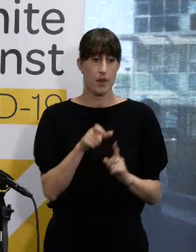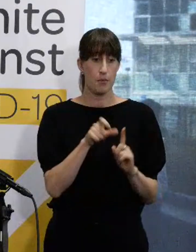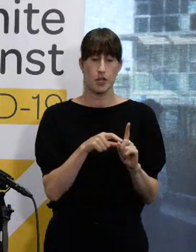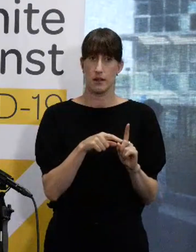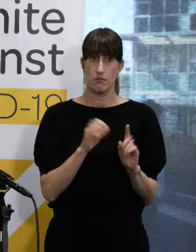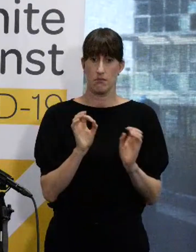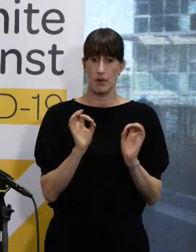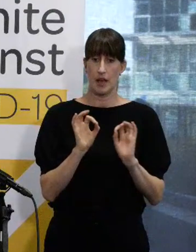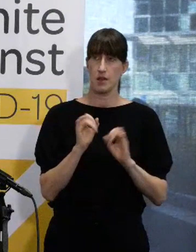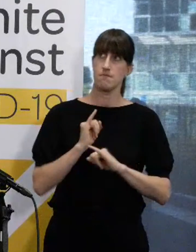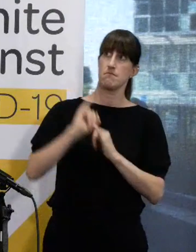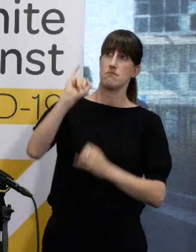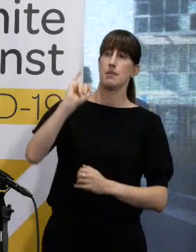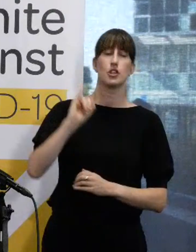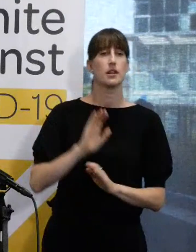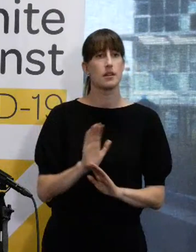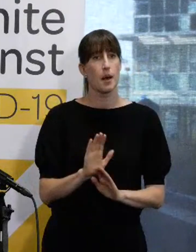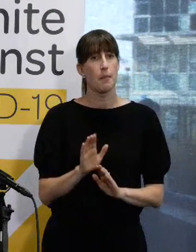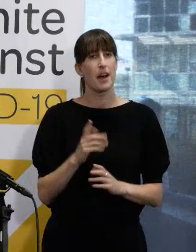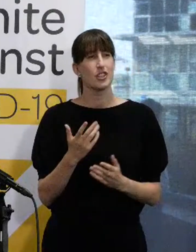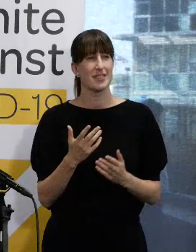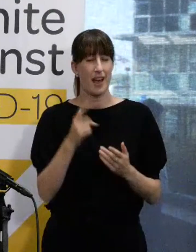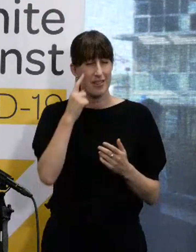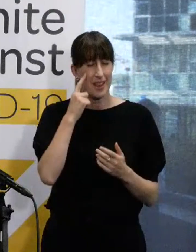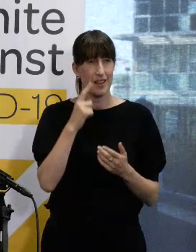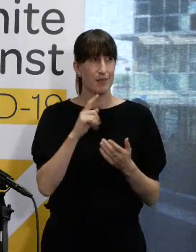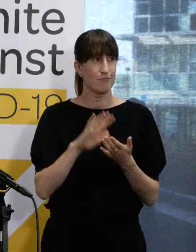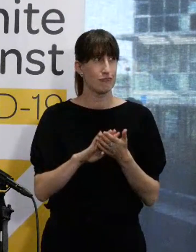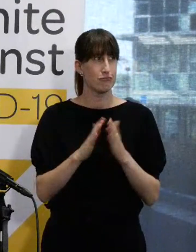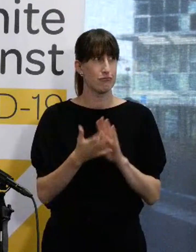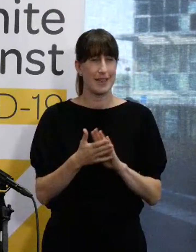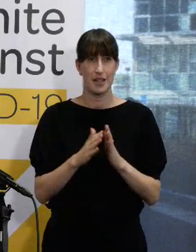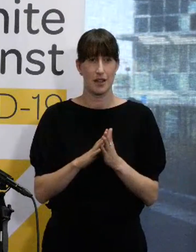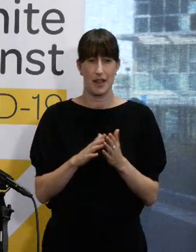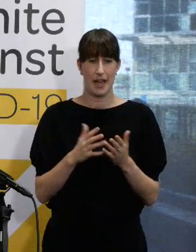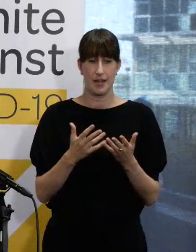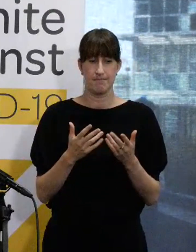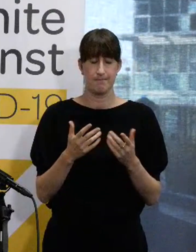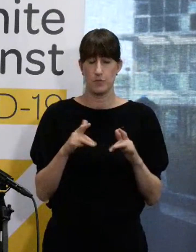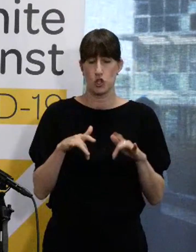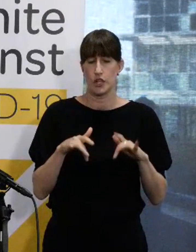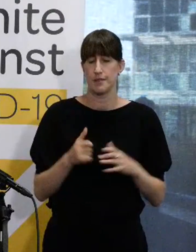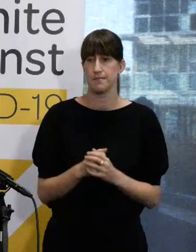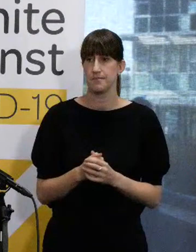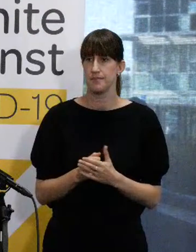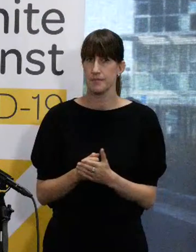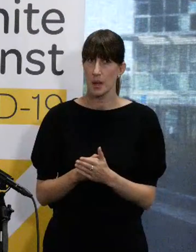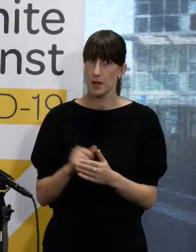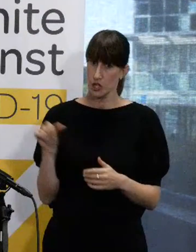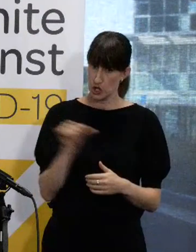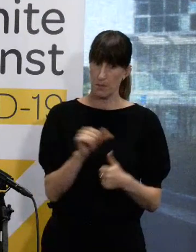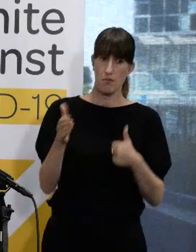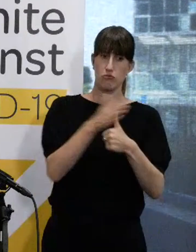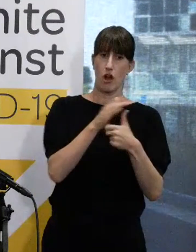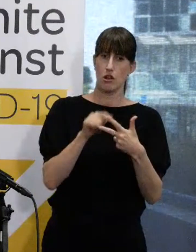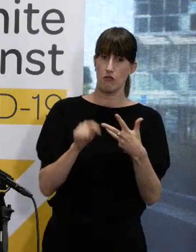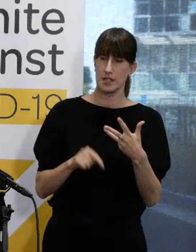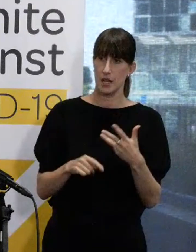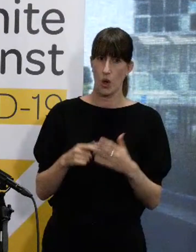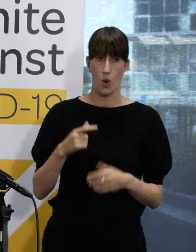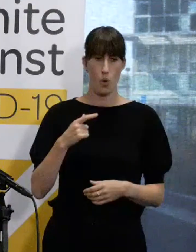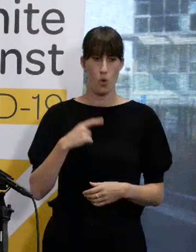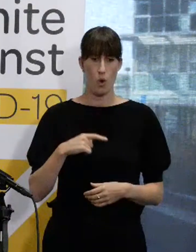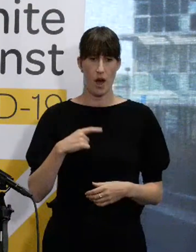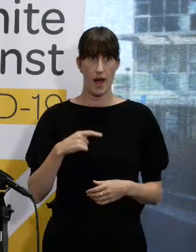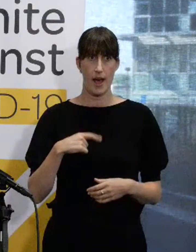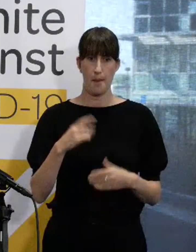to being vaccinated, but it's just been the logistics of getting the vaccine. But shouldn't that be a priority? How are these people falling through the cracks? I don't think he's falling through the